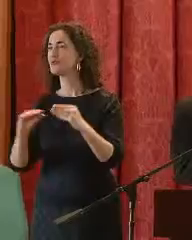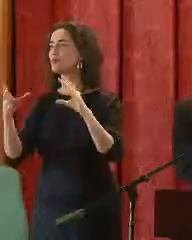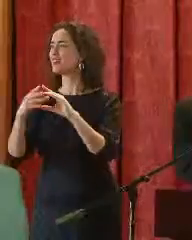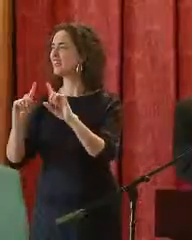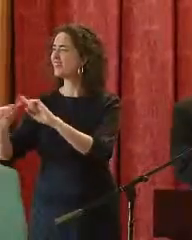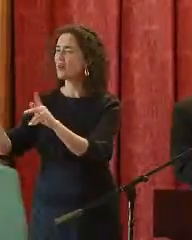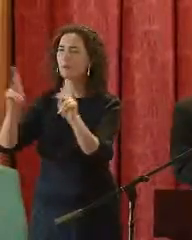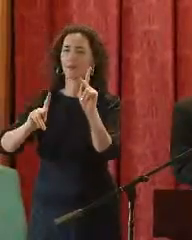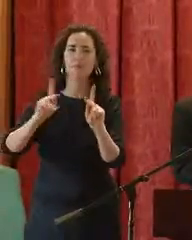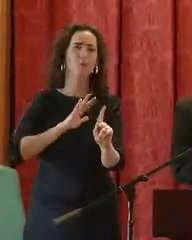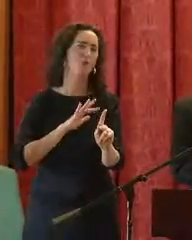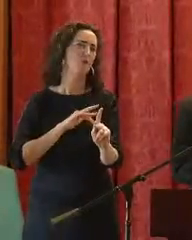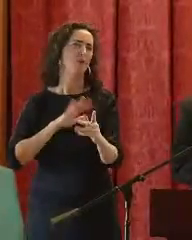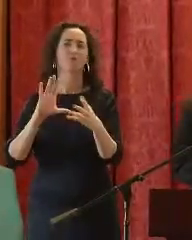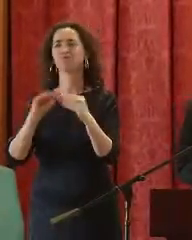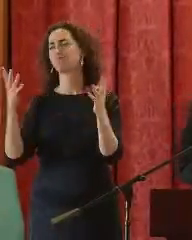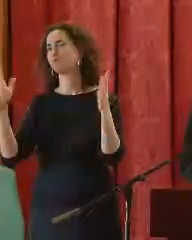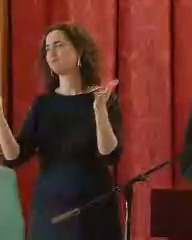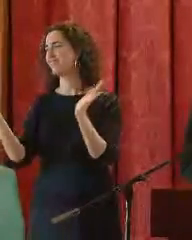individuals?